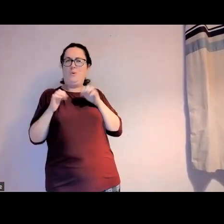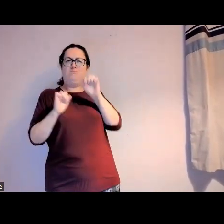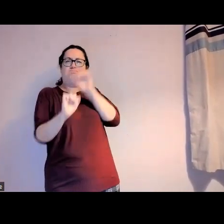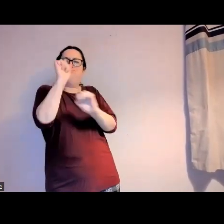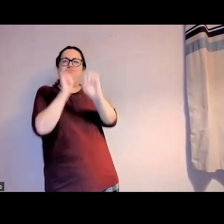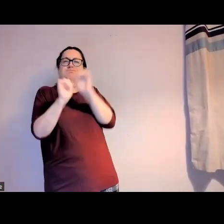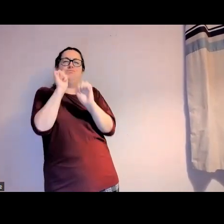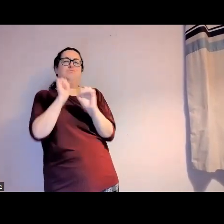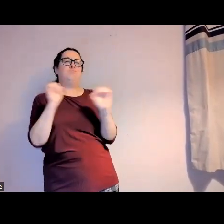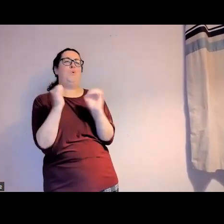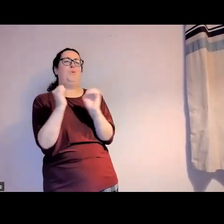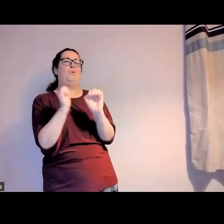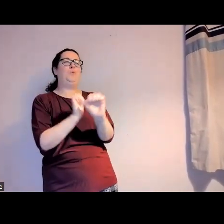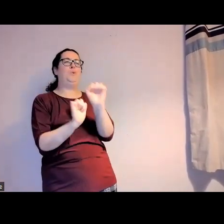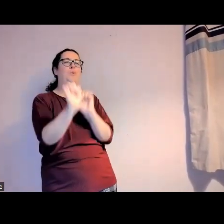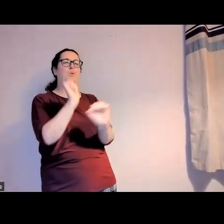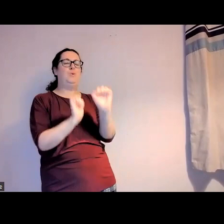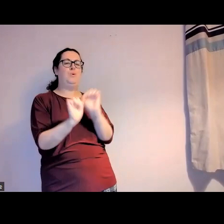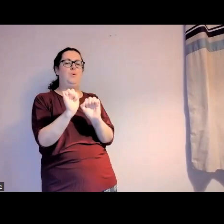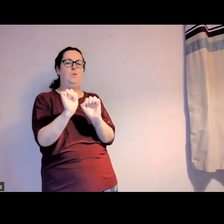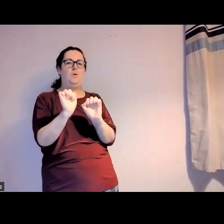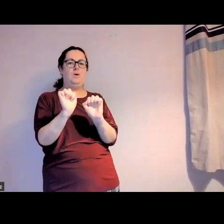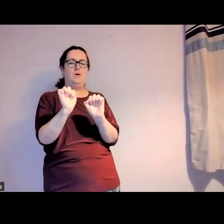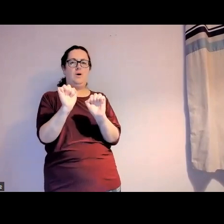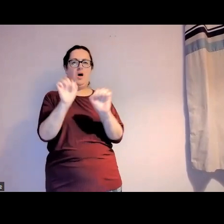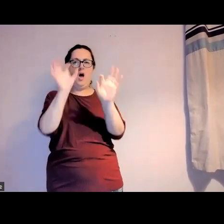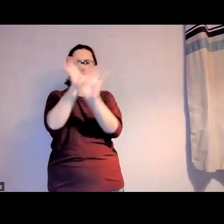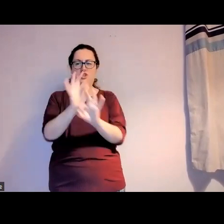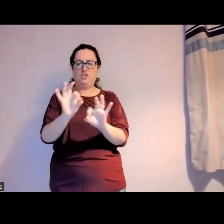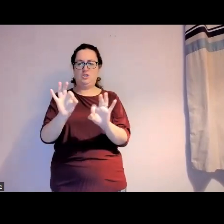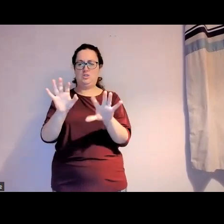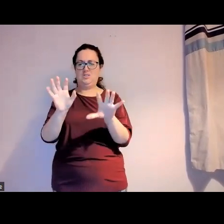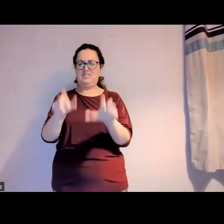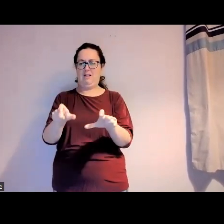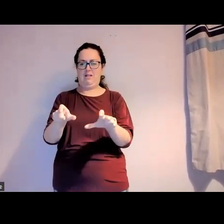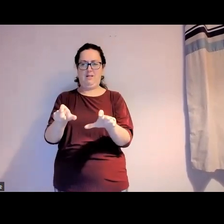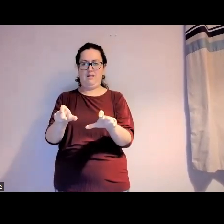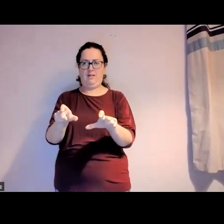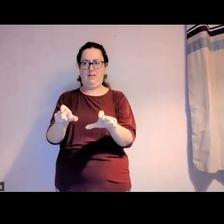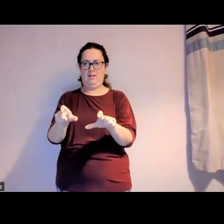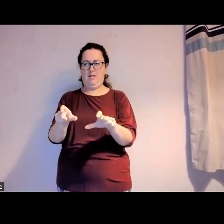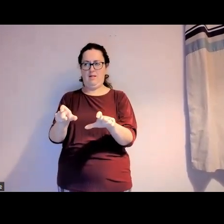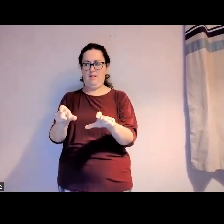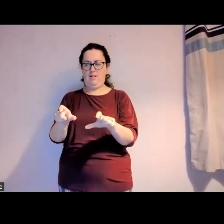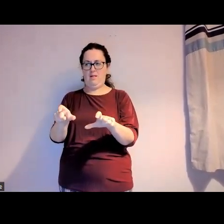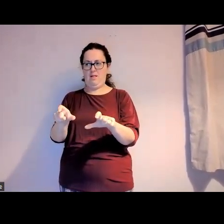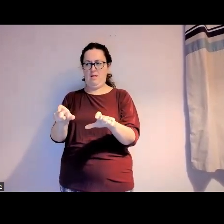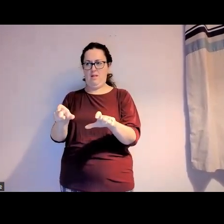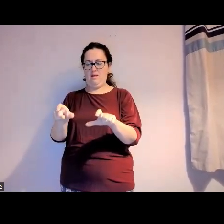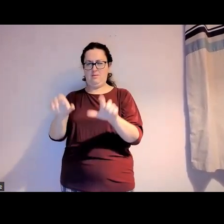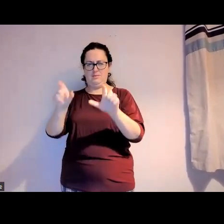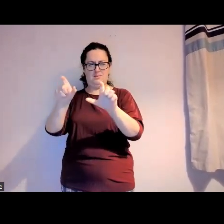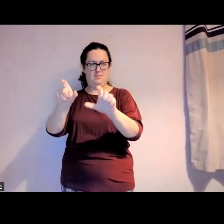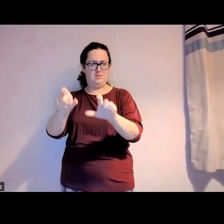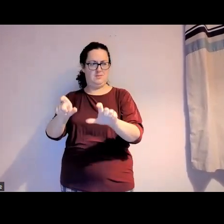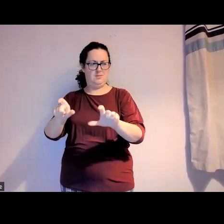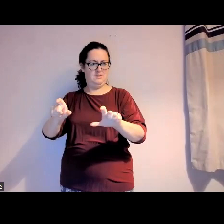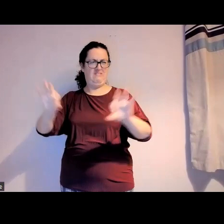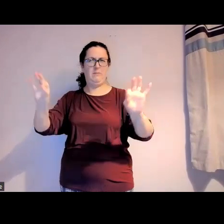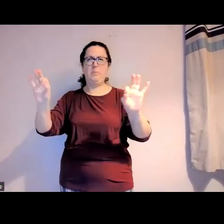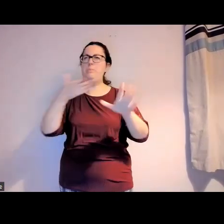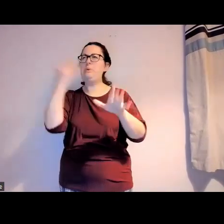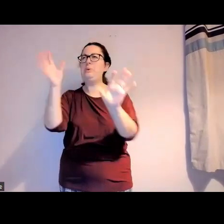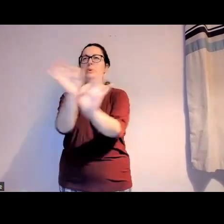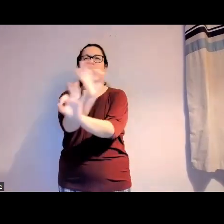against the cold, immobilizing hush. The slitting stillness of a scoreless